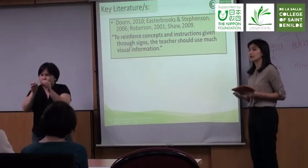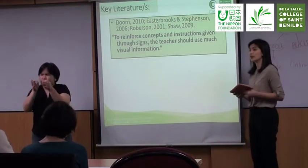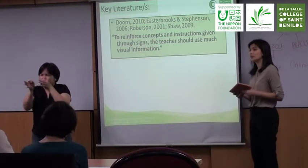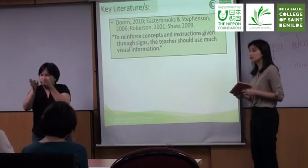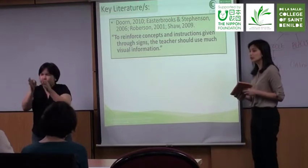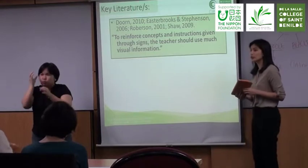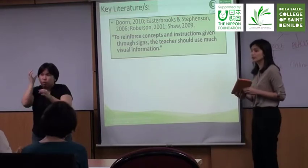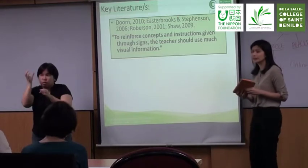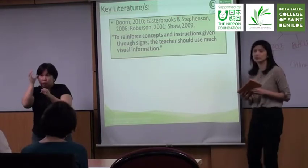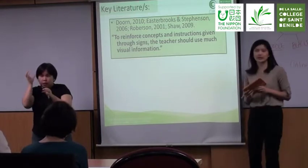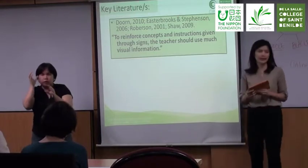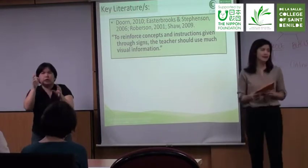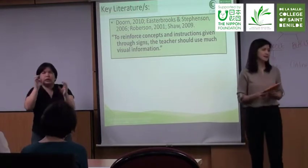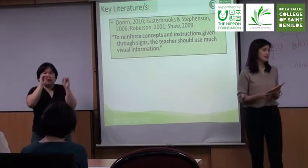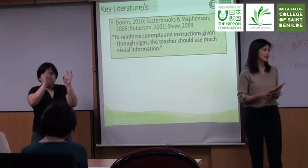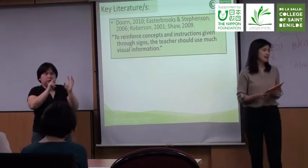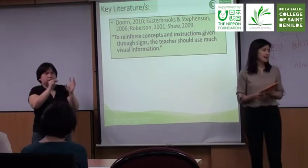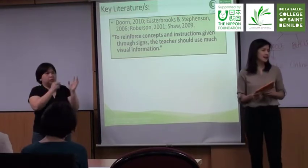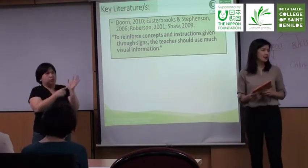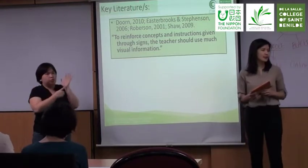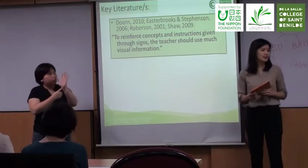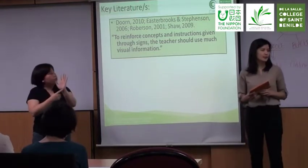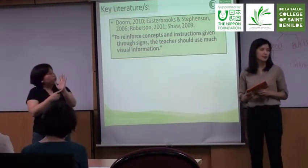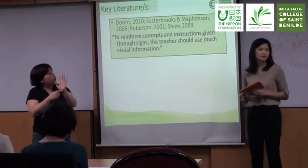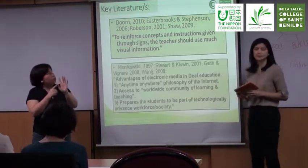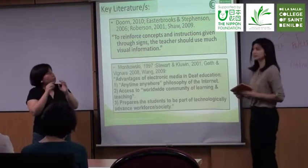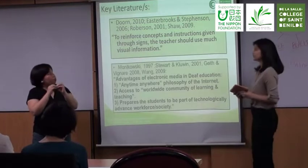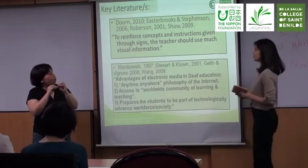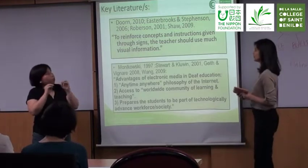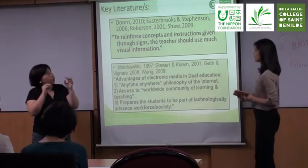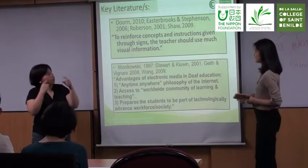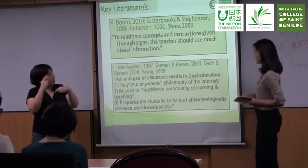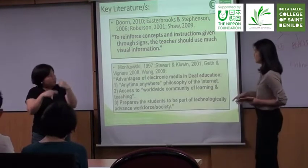use MOODLE or Build Online. And then also,